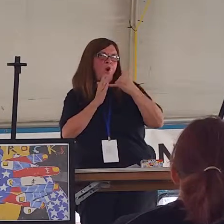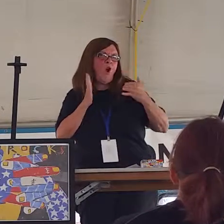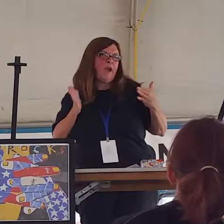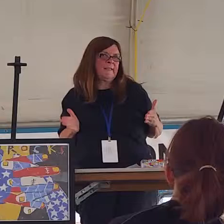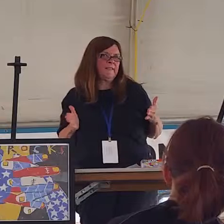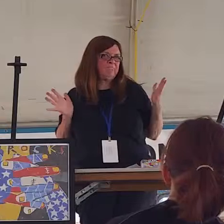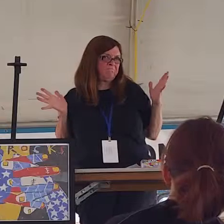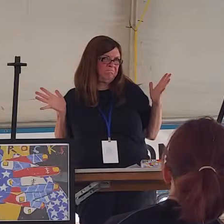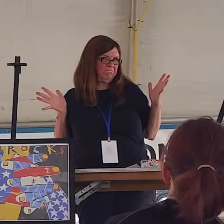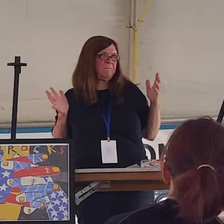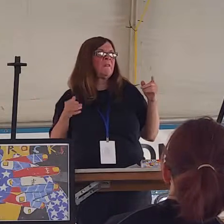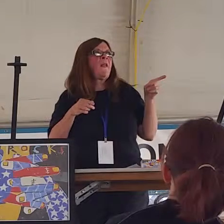1979.